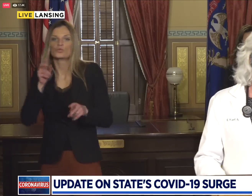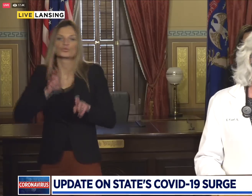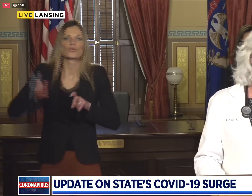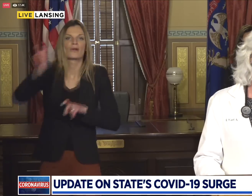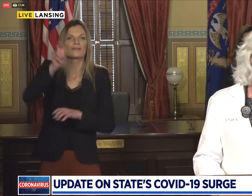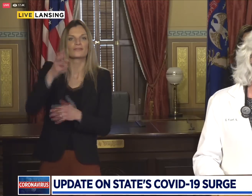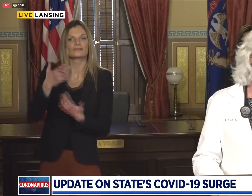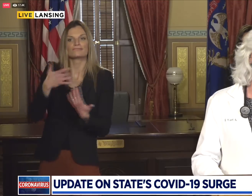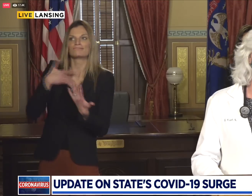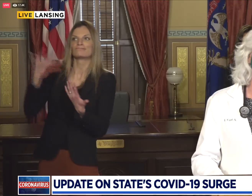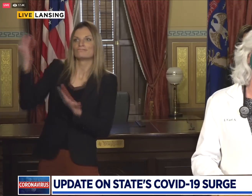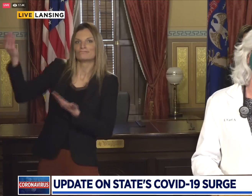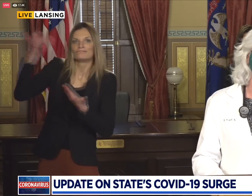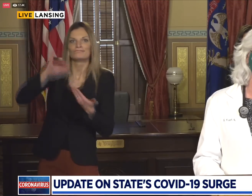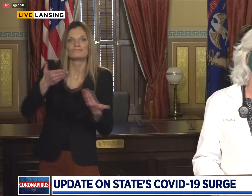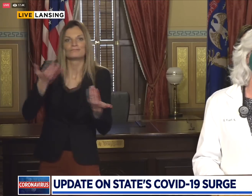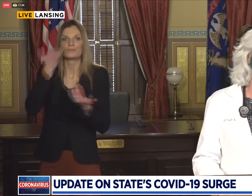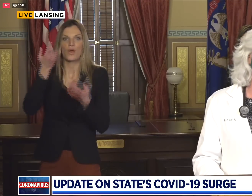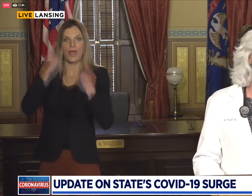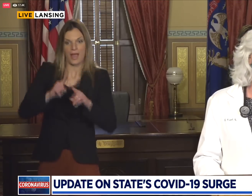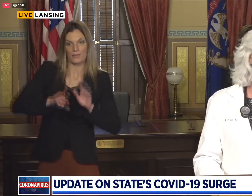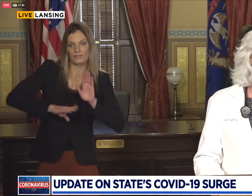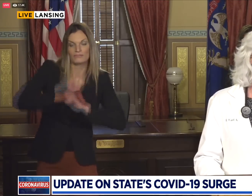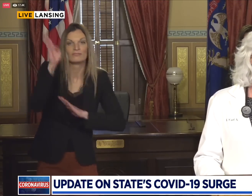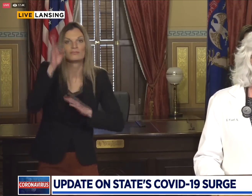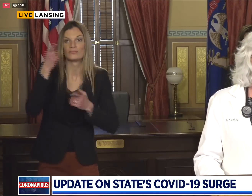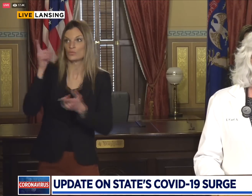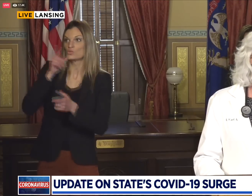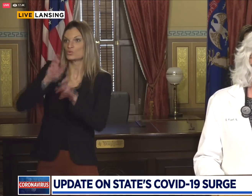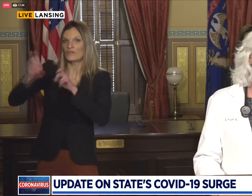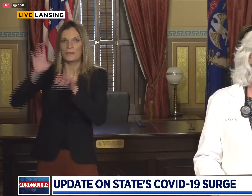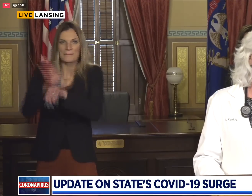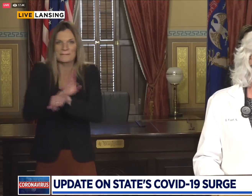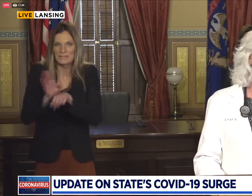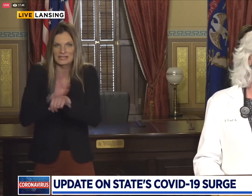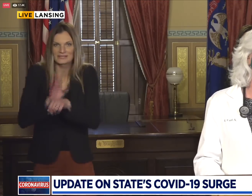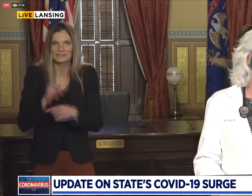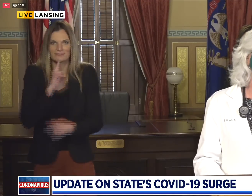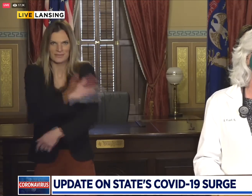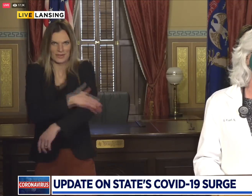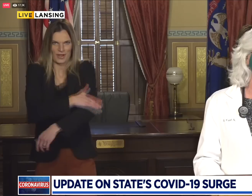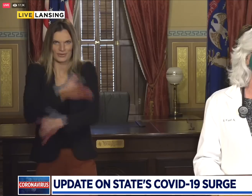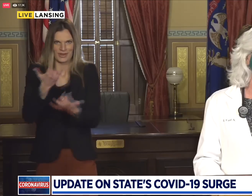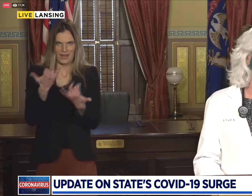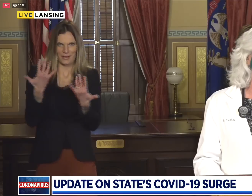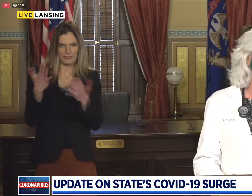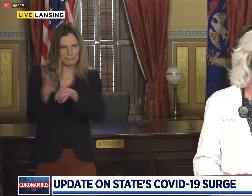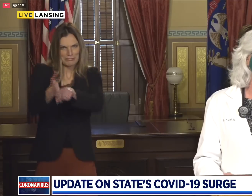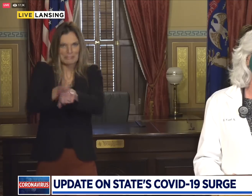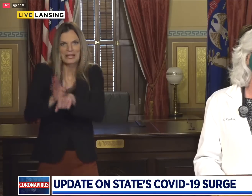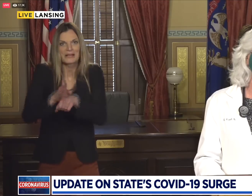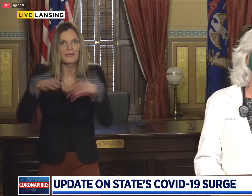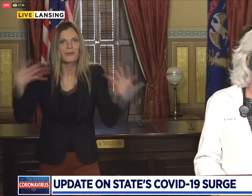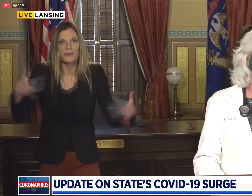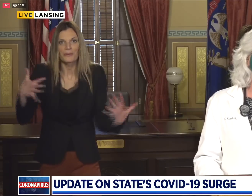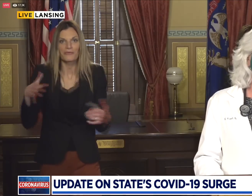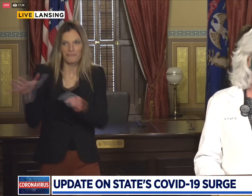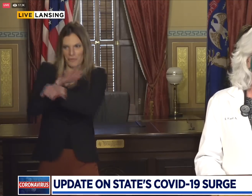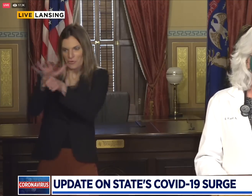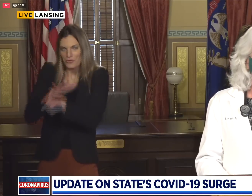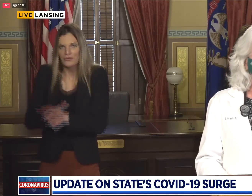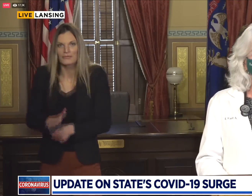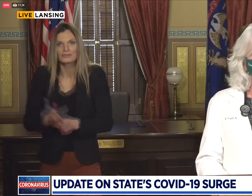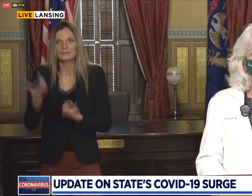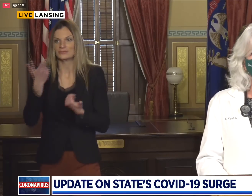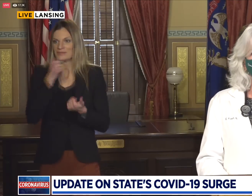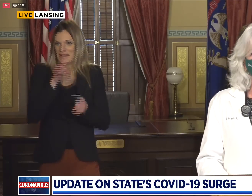when we usually have surge needs are busy. Our whole country is experiencing this. So I just implore everyone to do